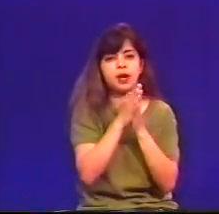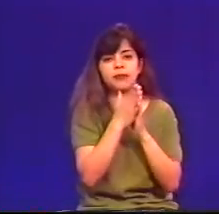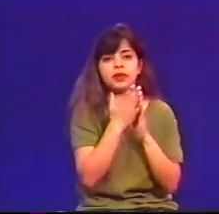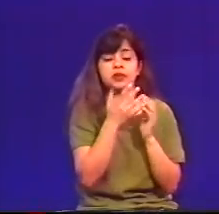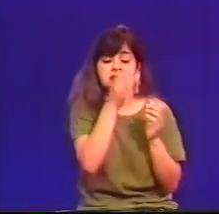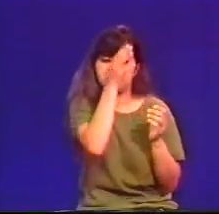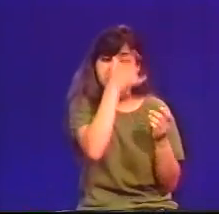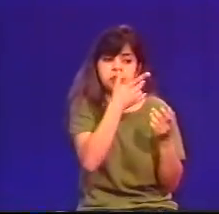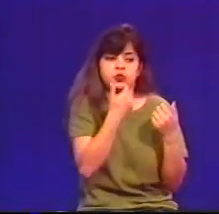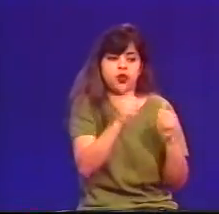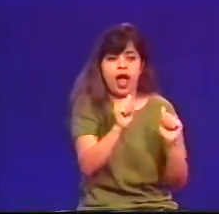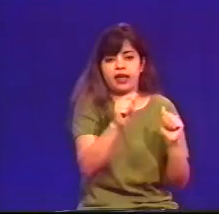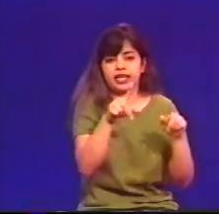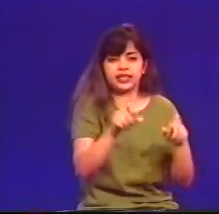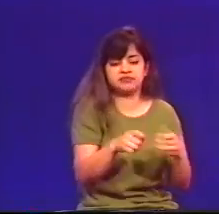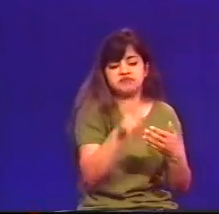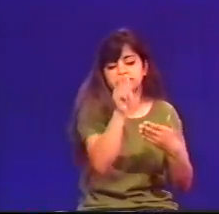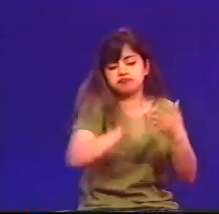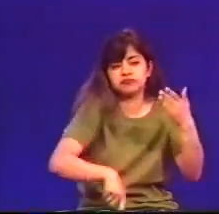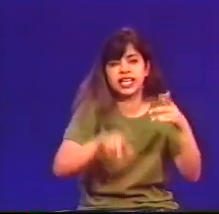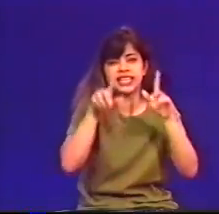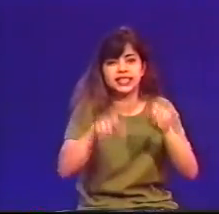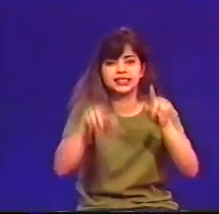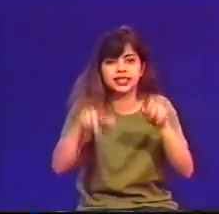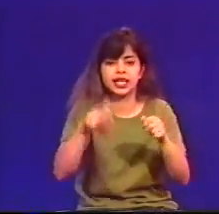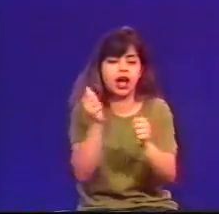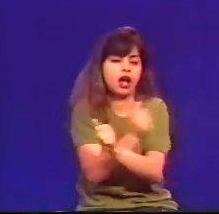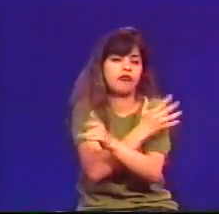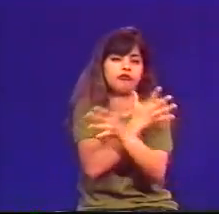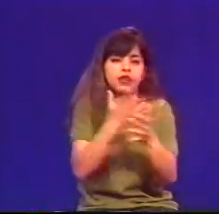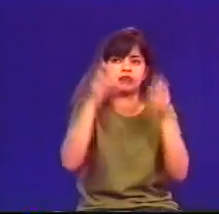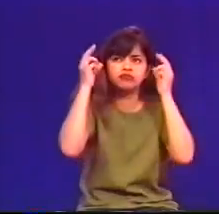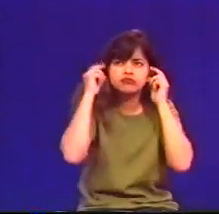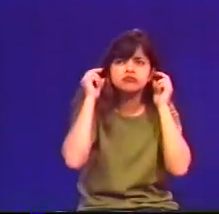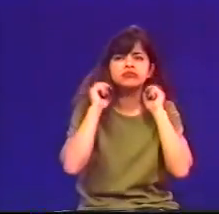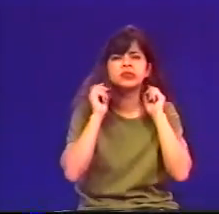for some reason, really wanted to try to get me to be able to hear.